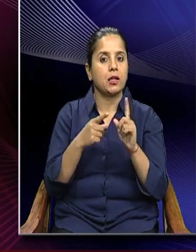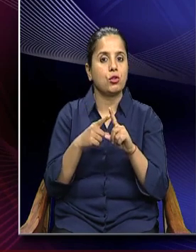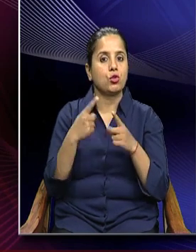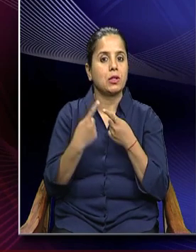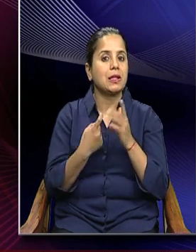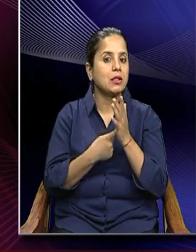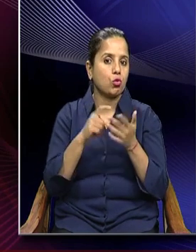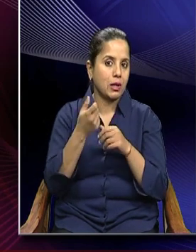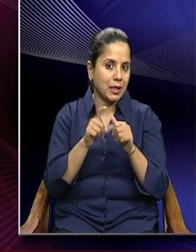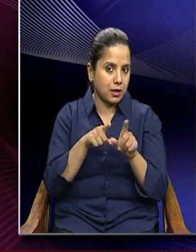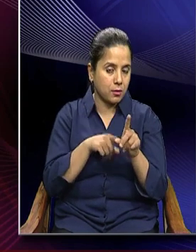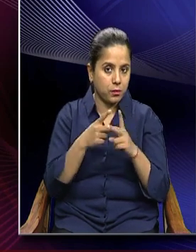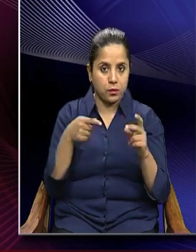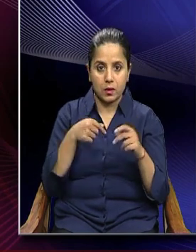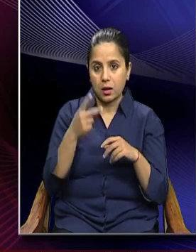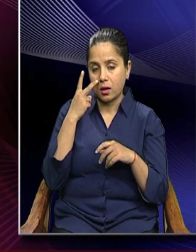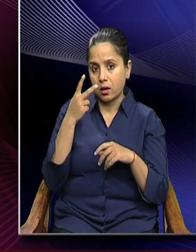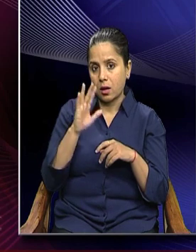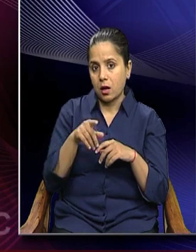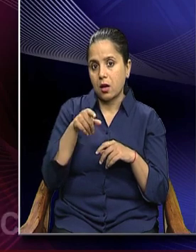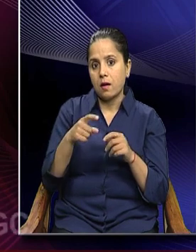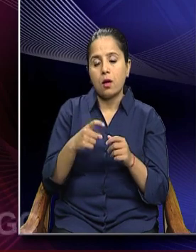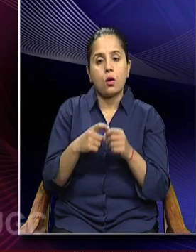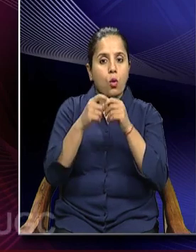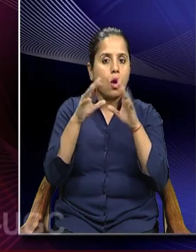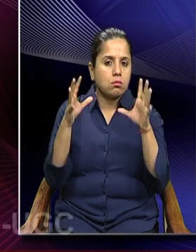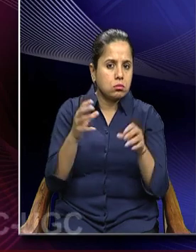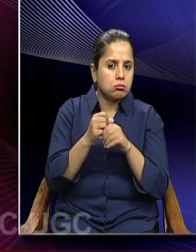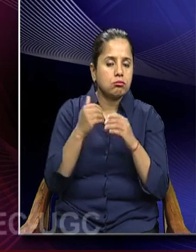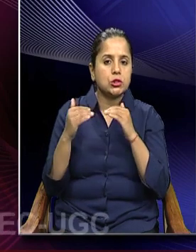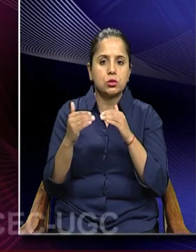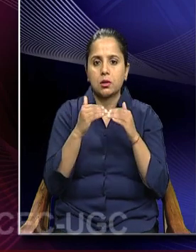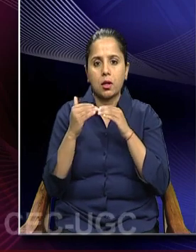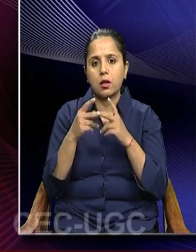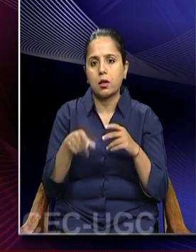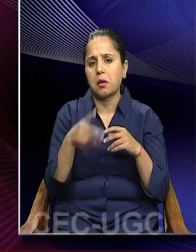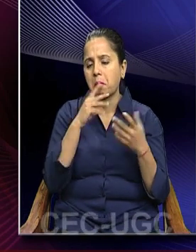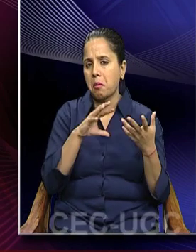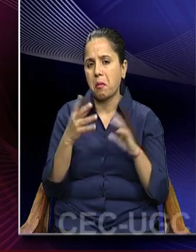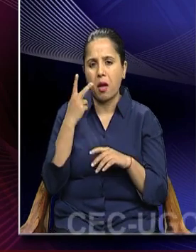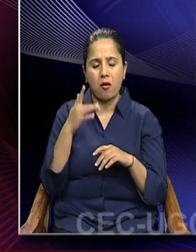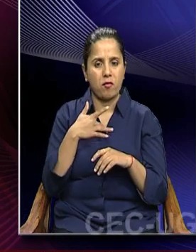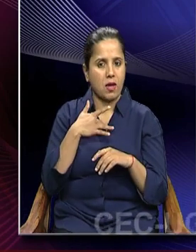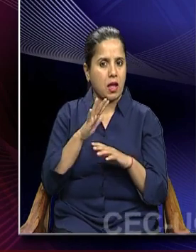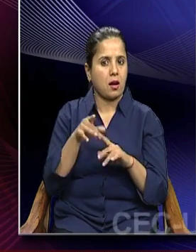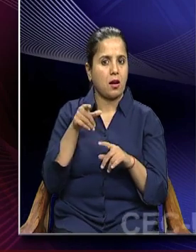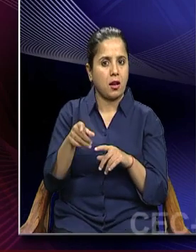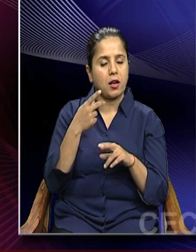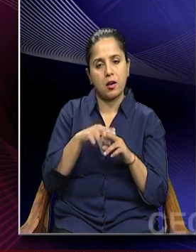see that quantitative research is again precise and standard and very mechanical in nature. It